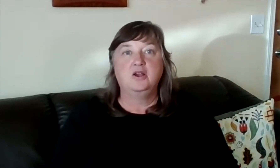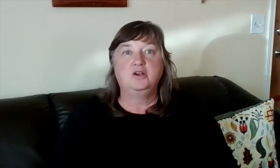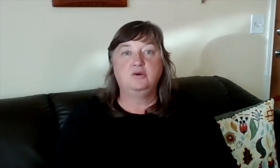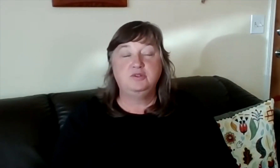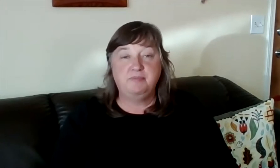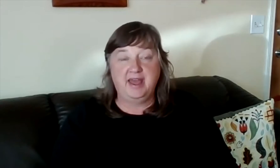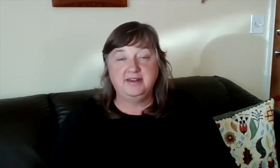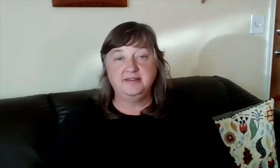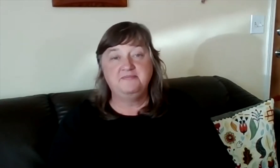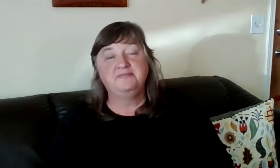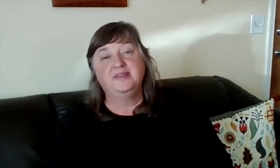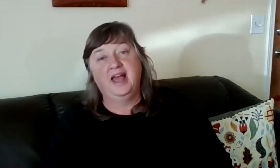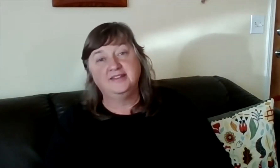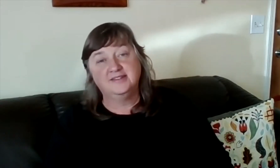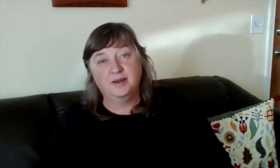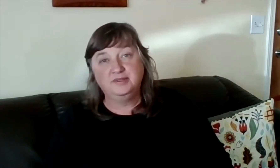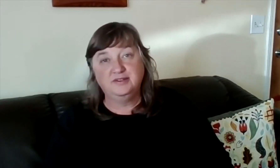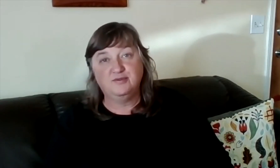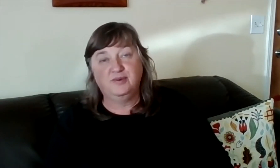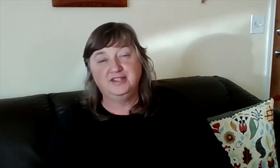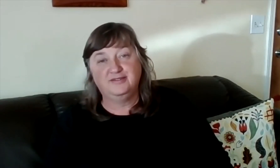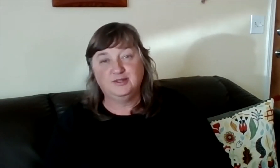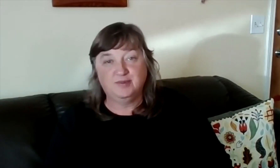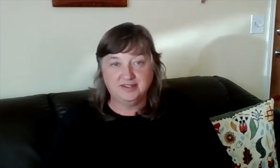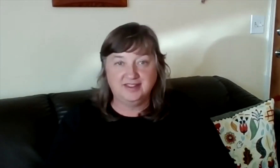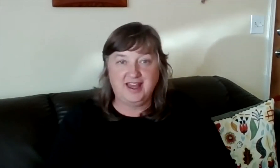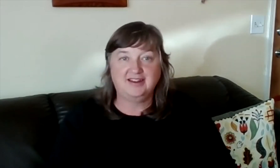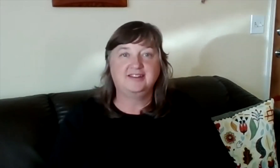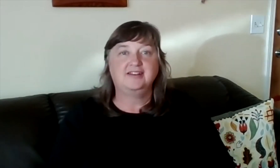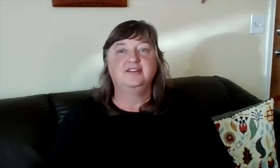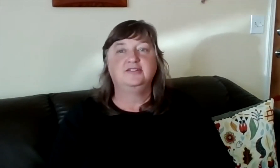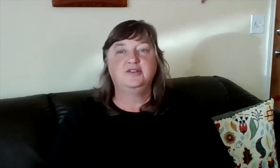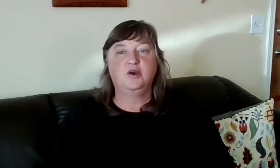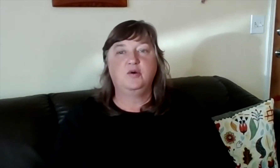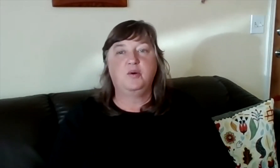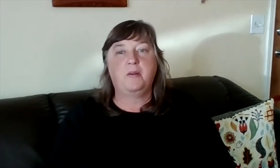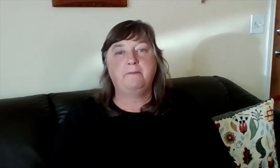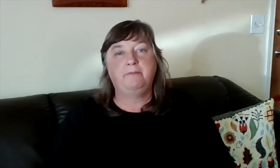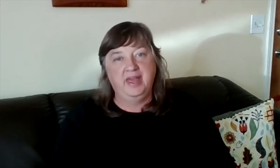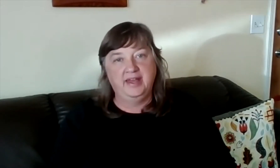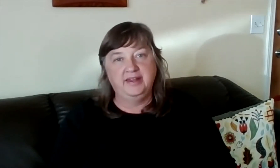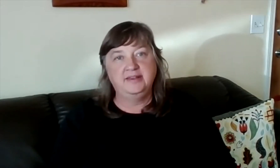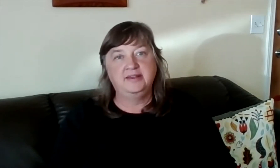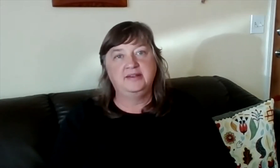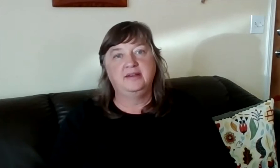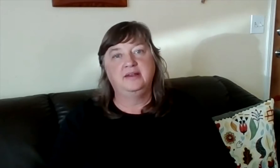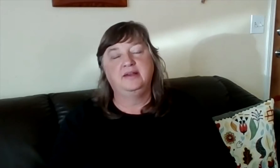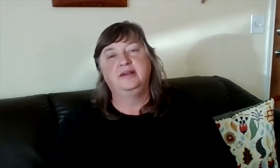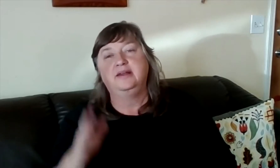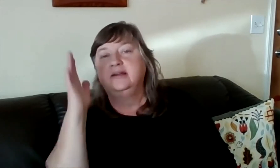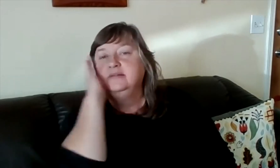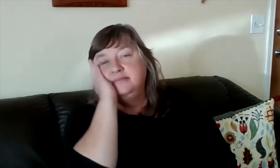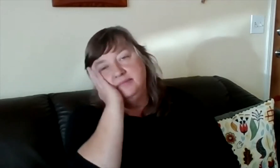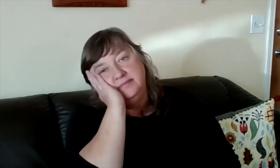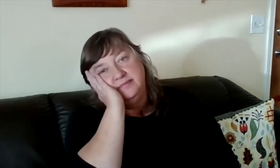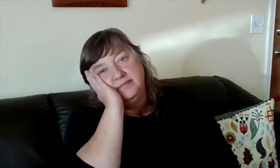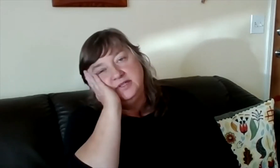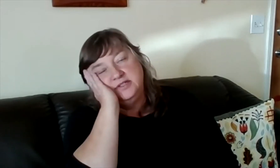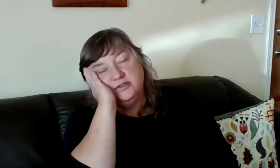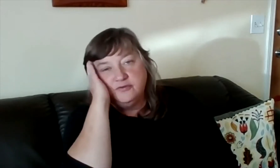Go to bed has a couple different ways of expressing that. So bed is your